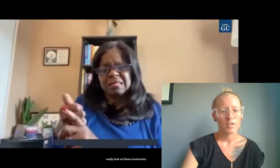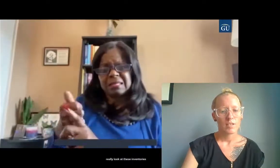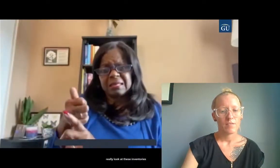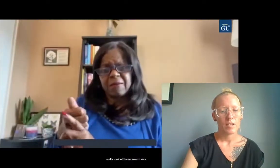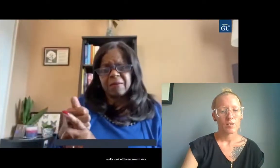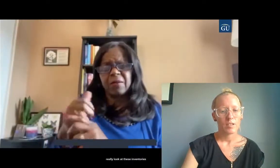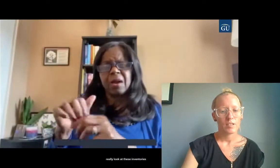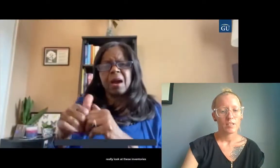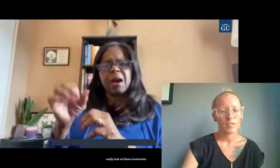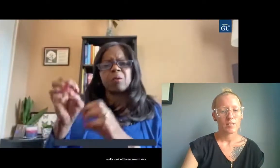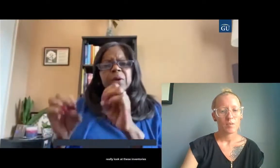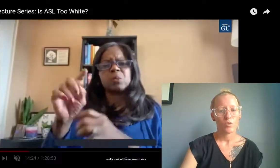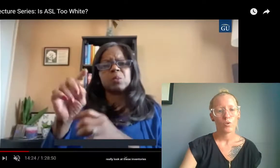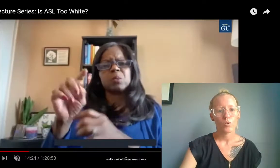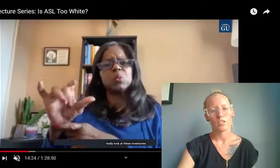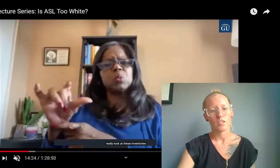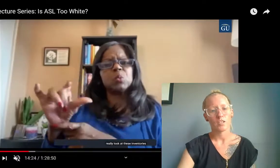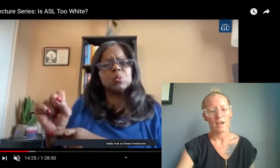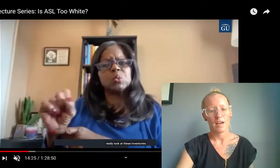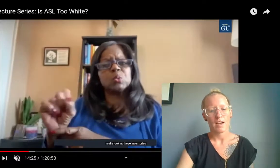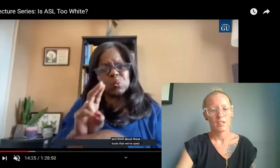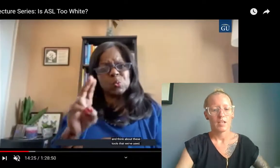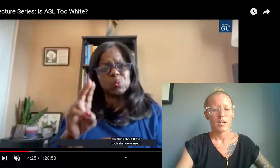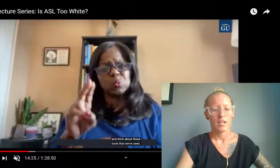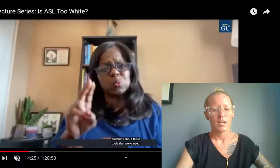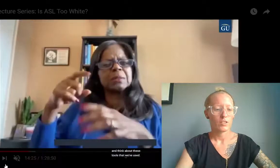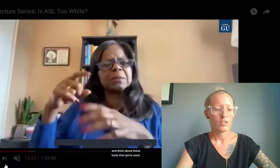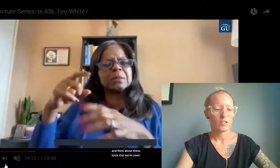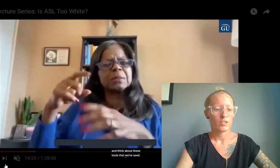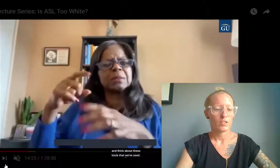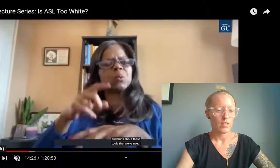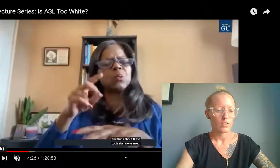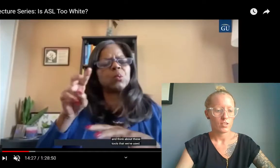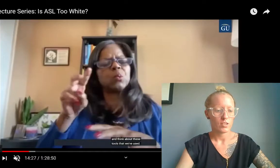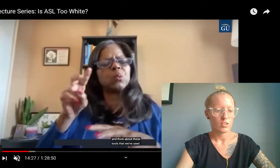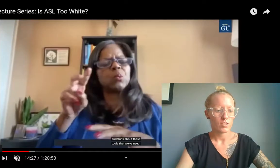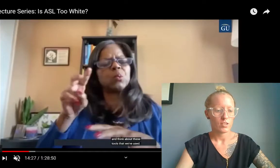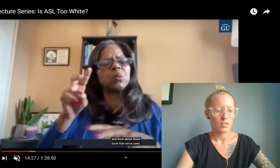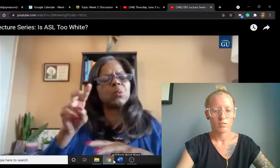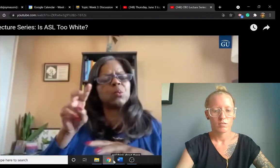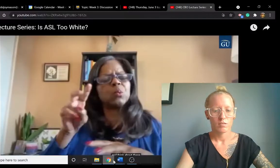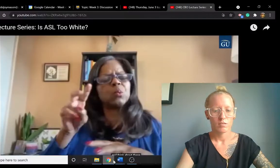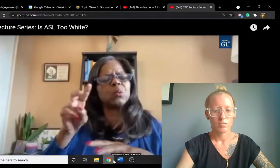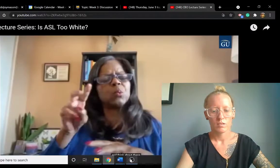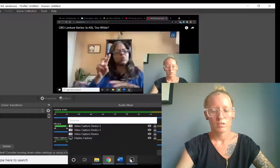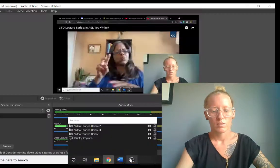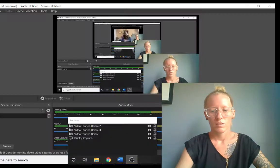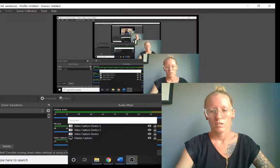and how they evaluate, it's important to look at that and really look at these interventions.